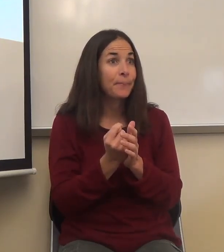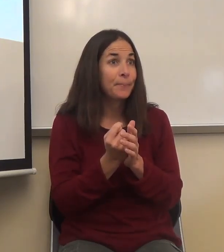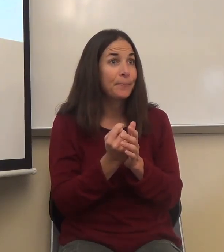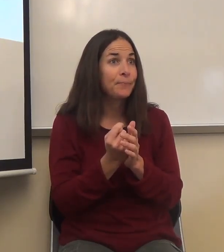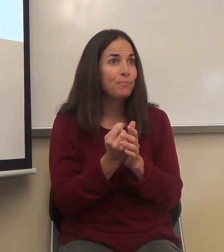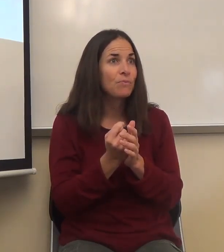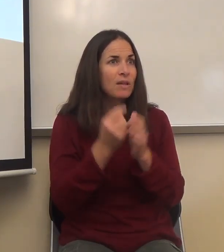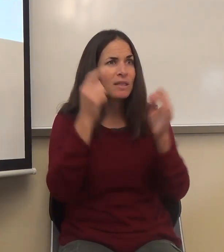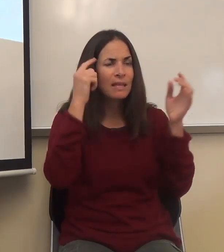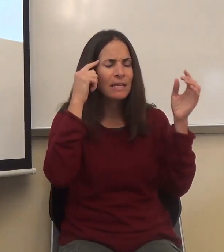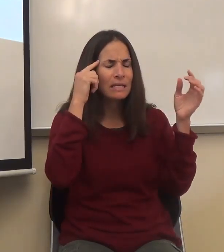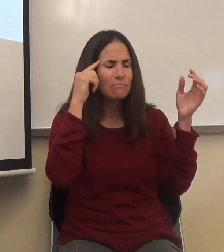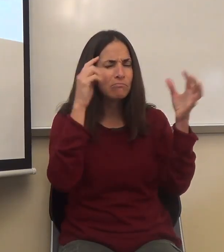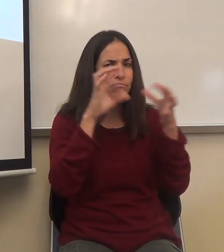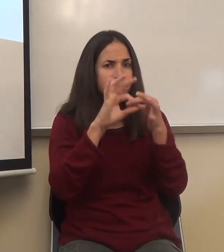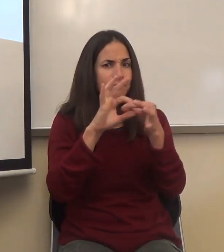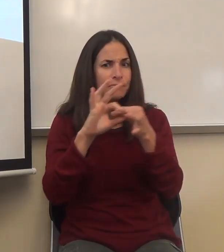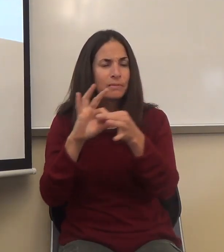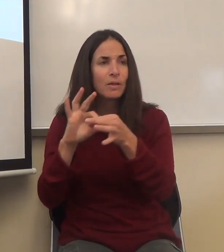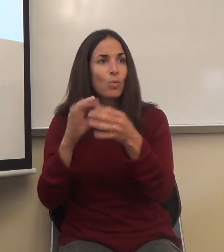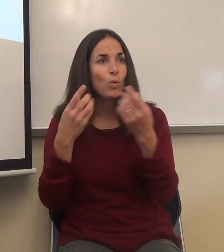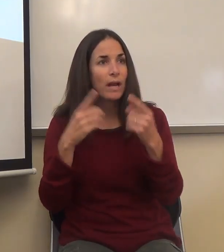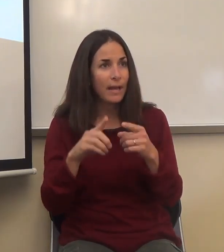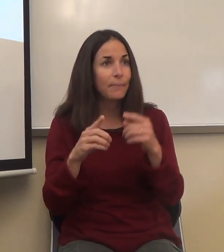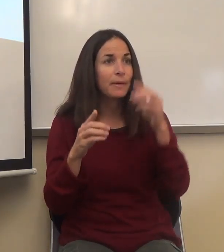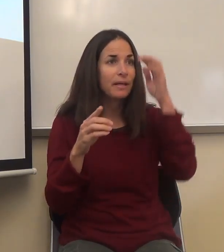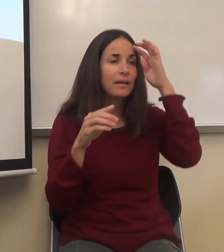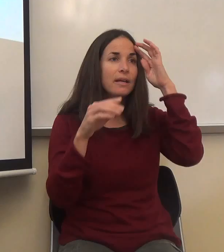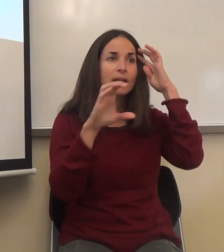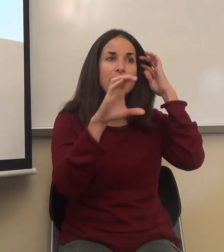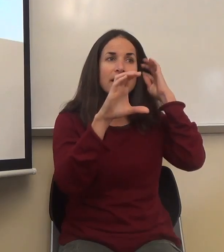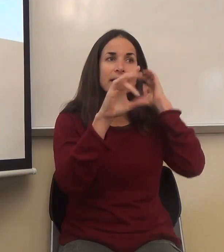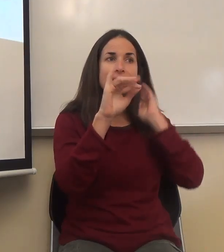this together. When was the Civil War?